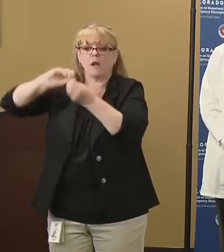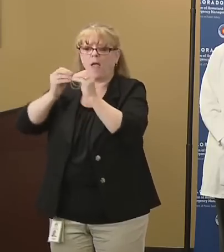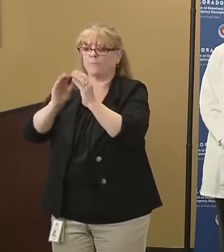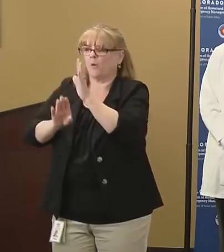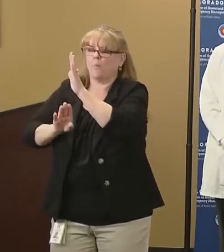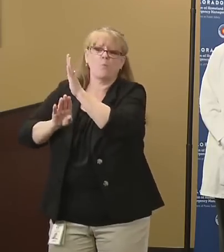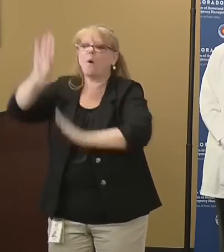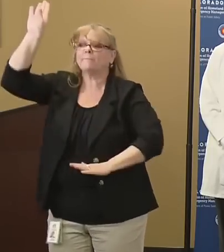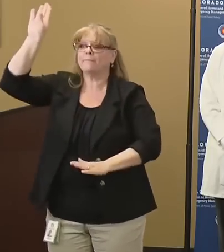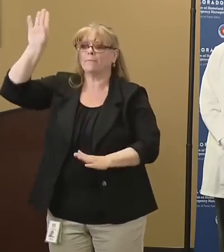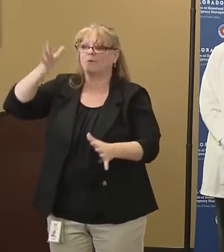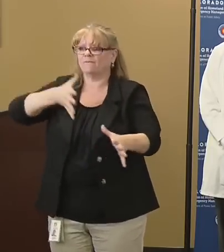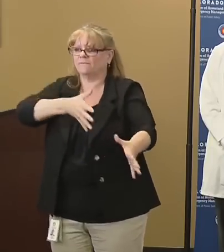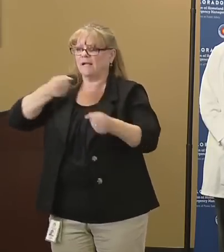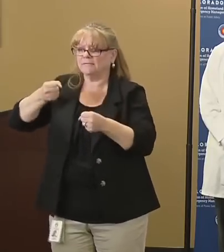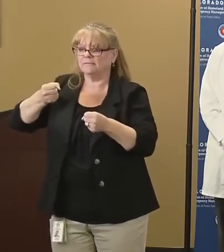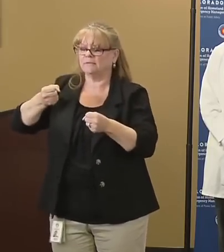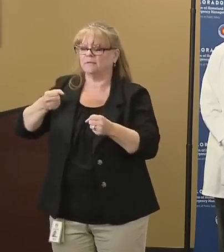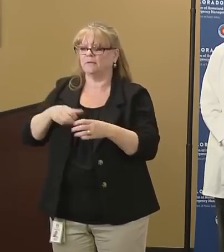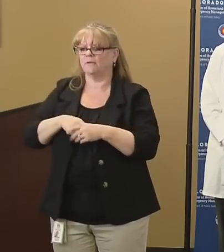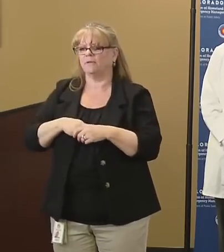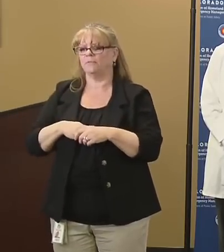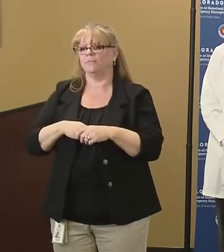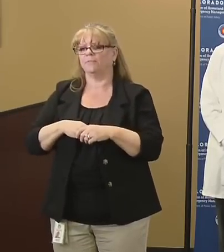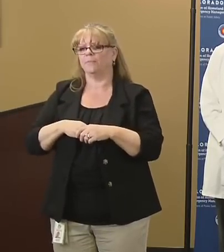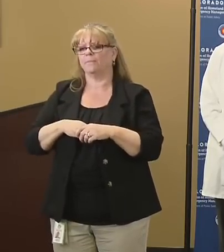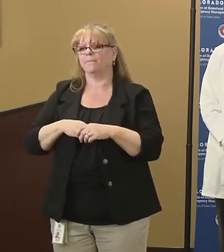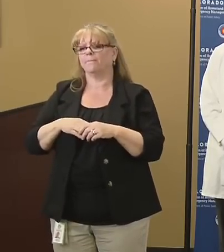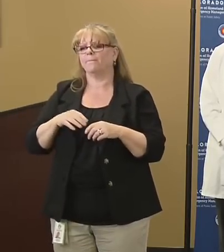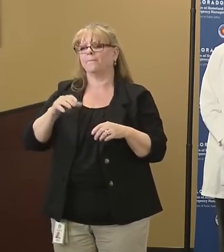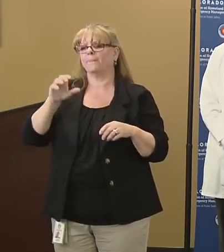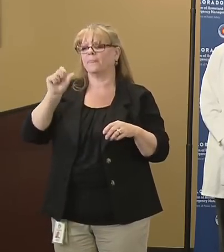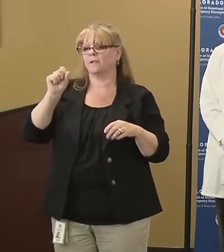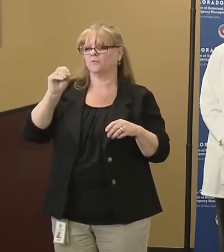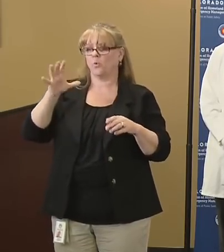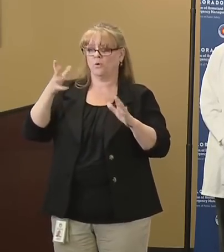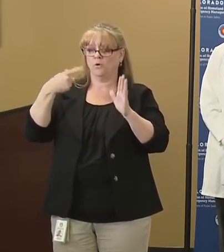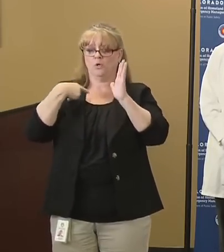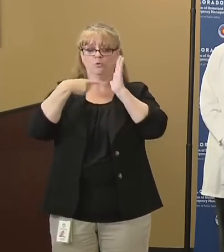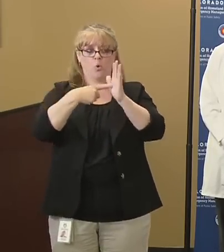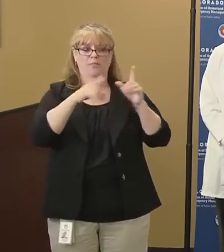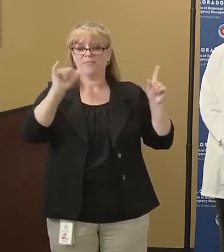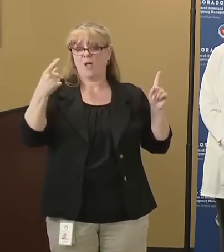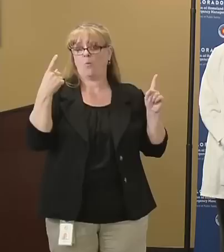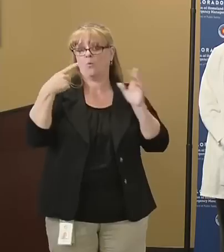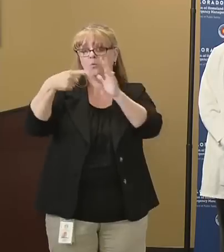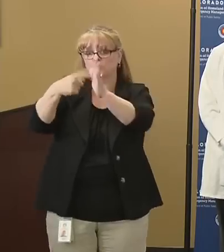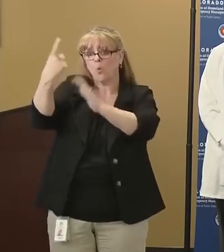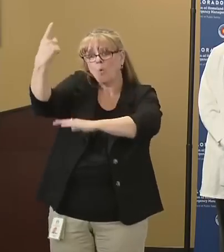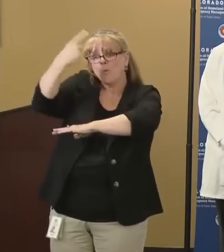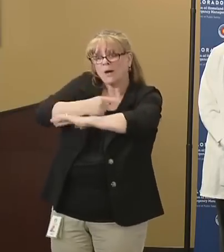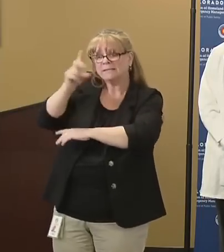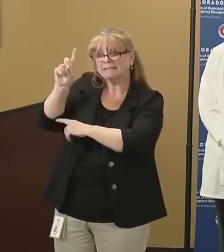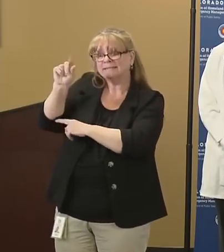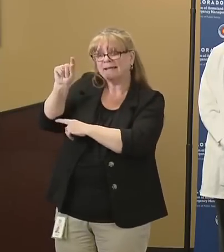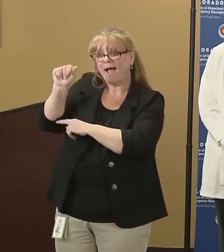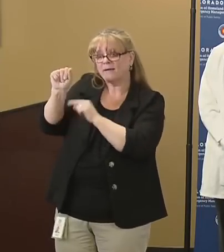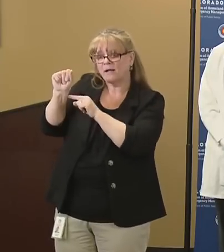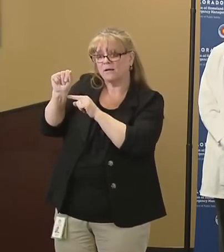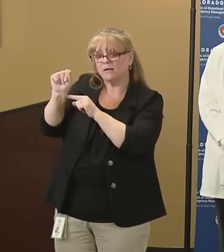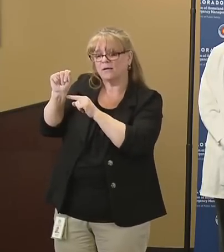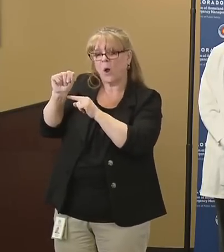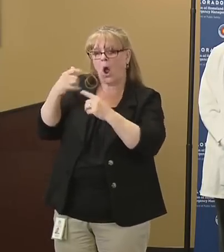growth factor. We now, and this is just 1 day of data, and I want everybody to realize that we want to see where this number is